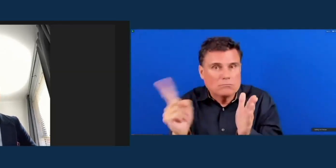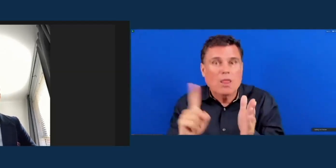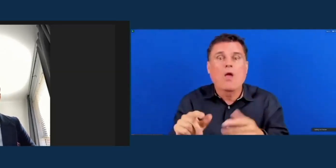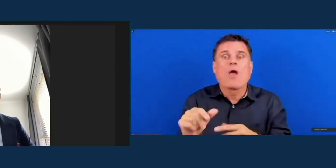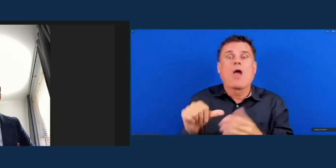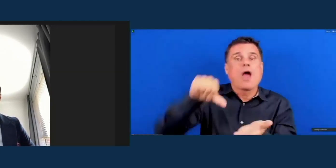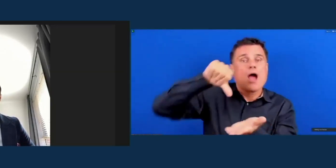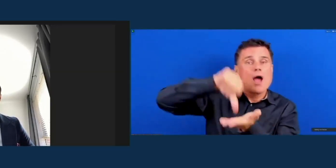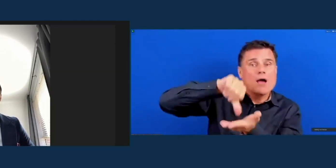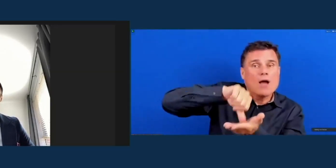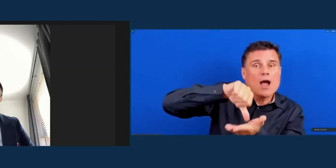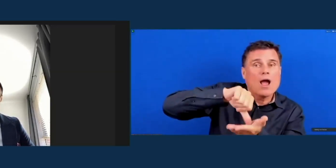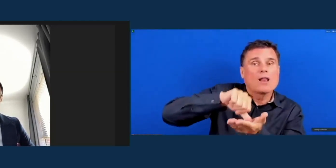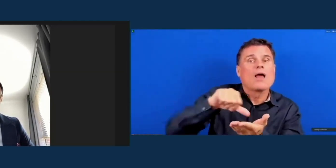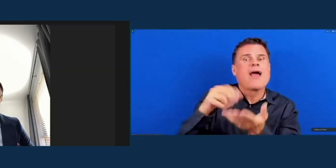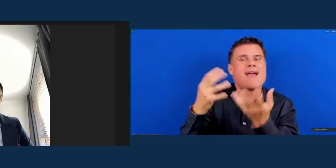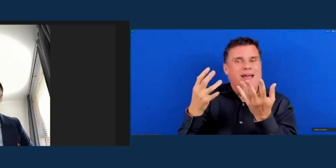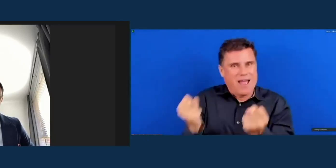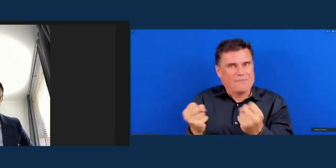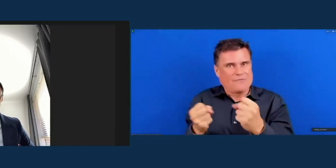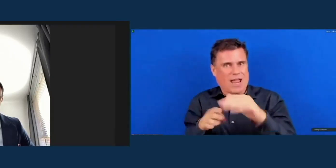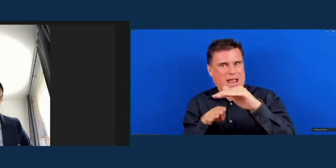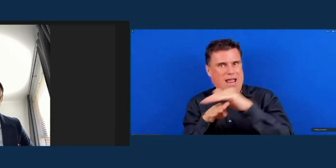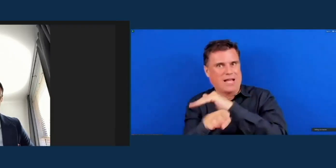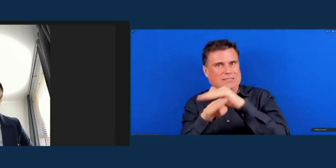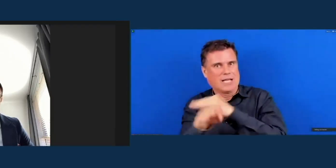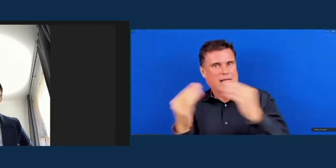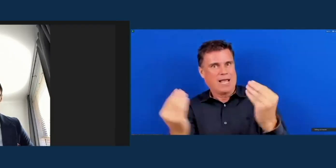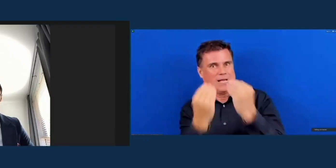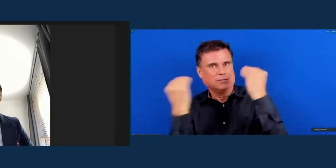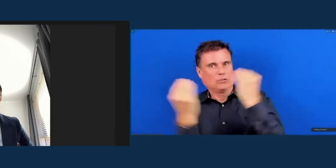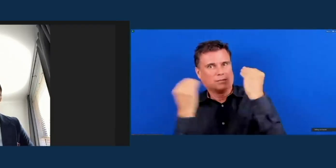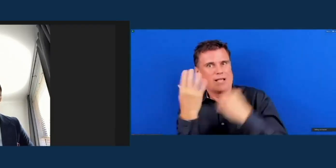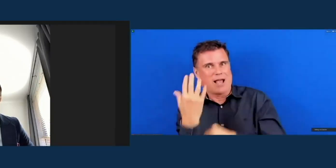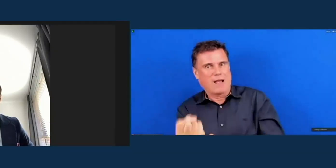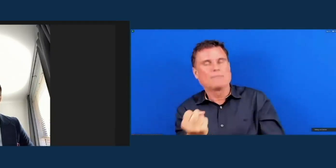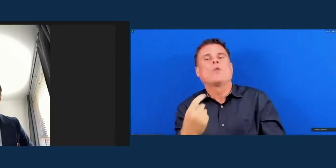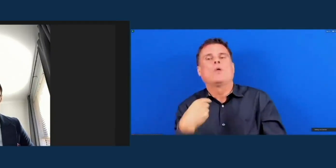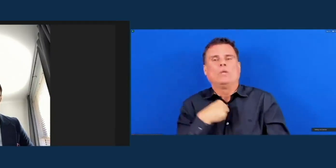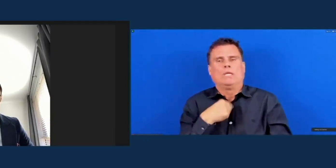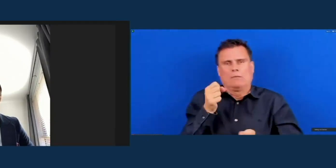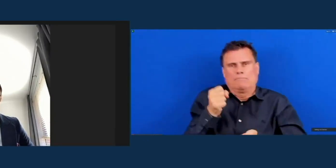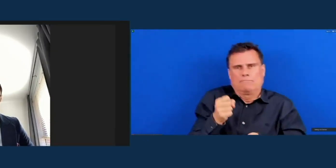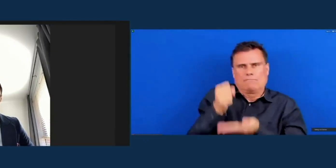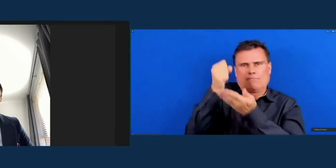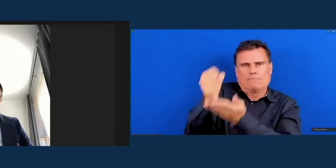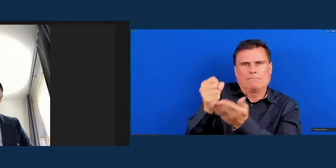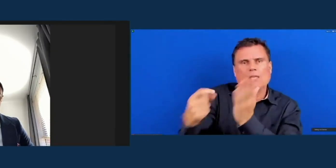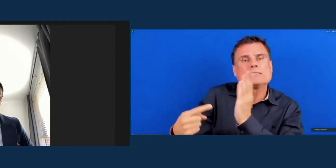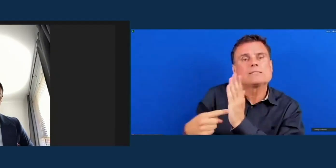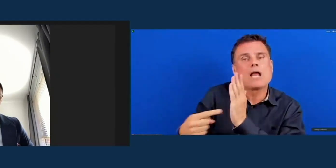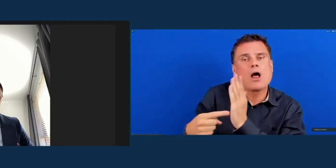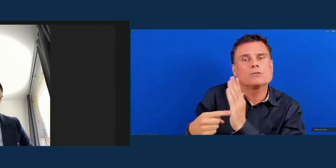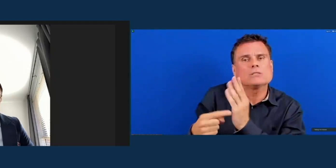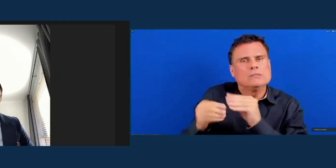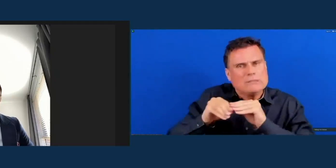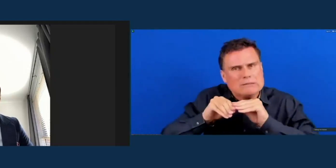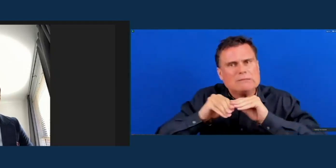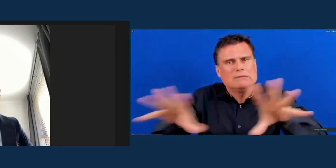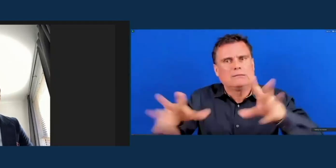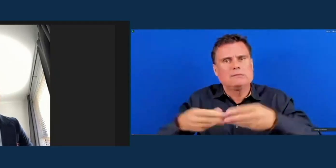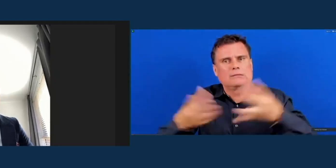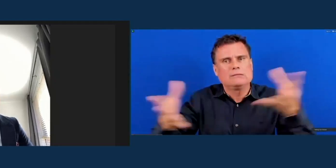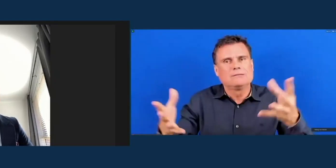funded Asafia Education Technologies to deliver 100 adventures in science and life.